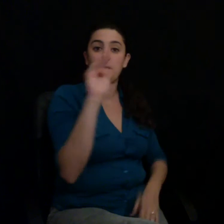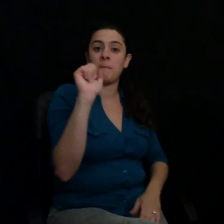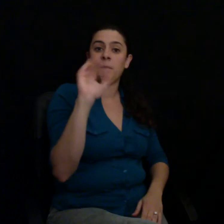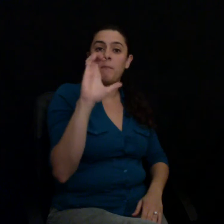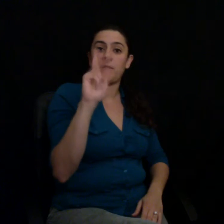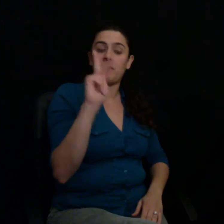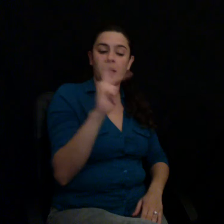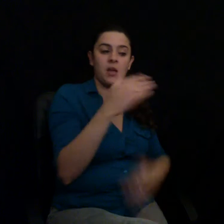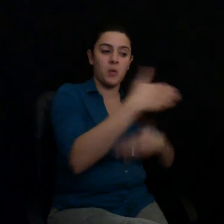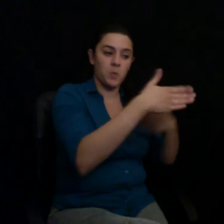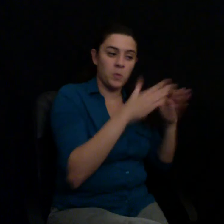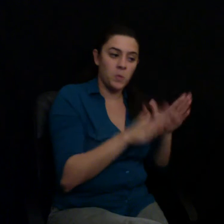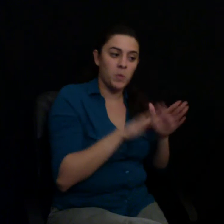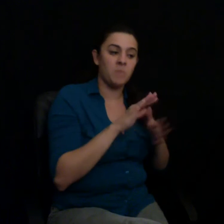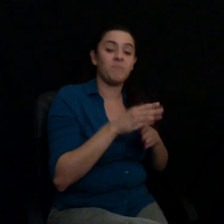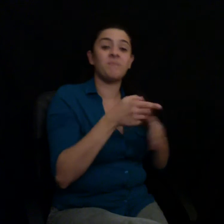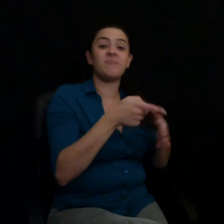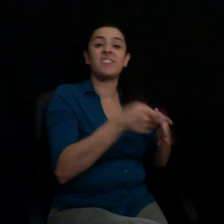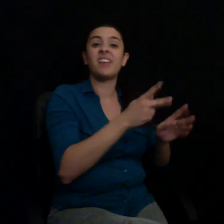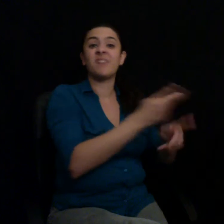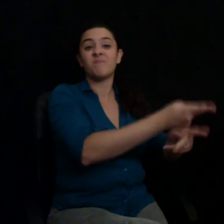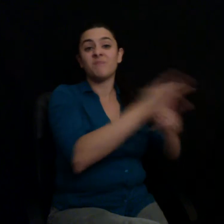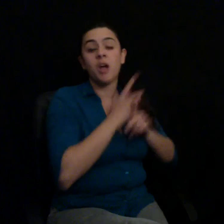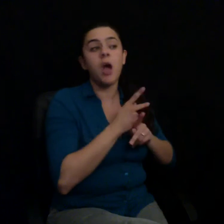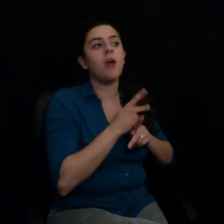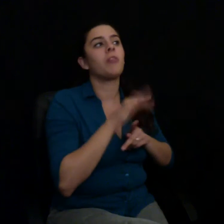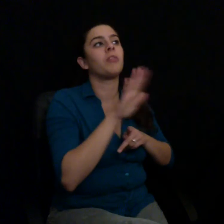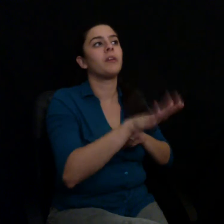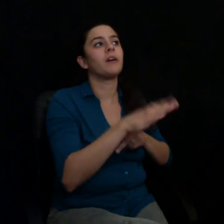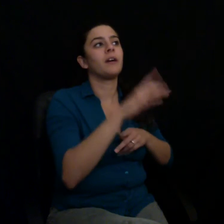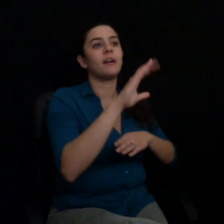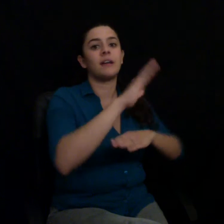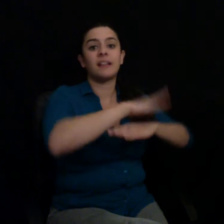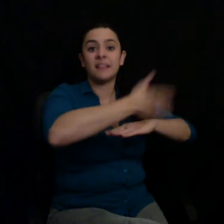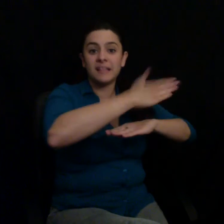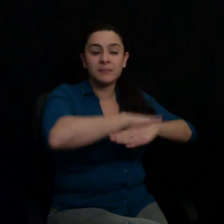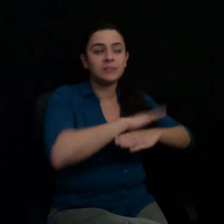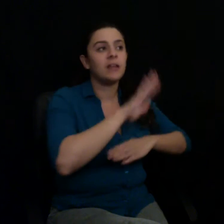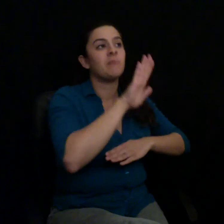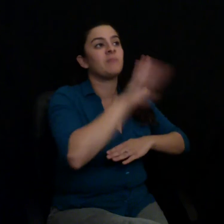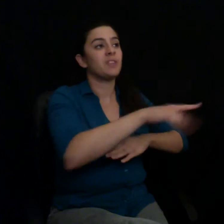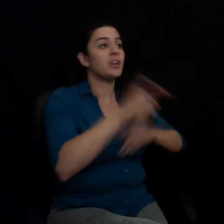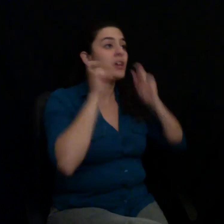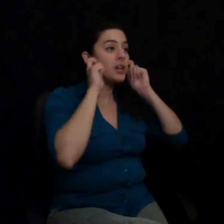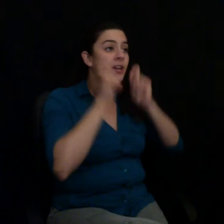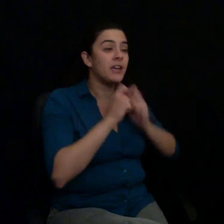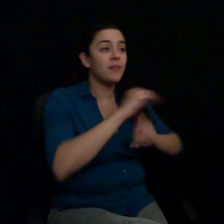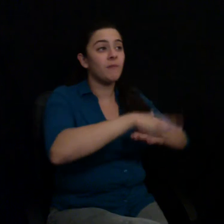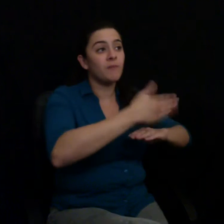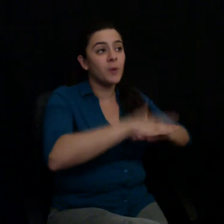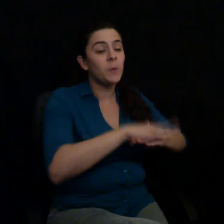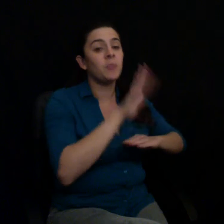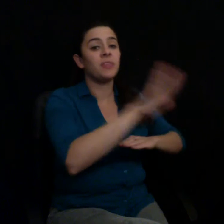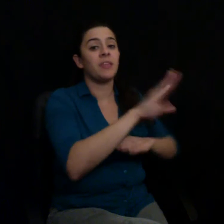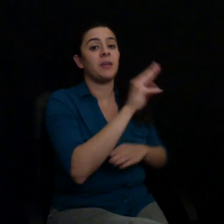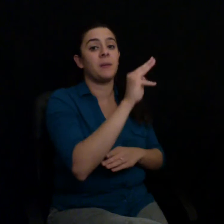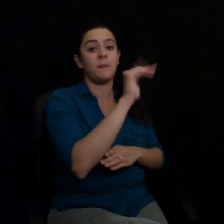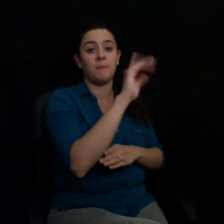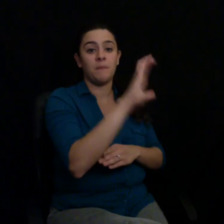headphones. They're letting me use their Wi-Fi. And the microphone that I'm talking to was given to me by somebody else. And the